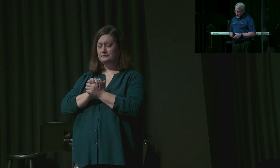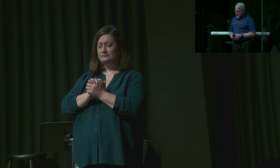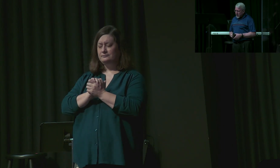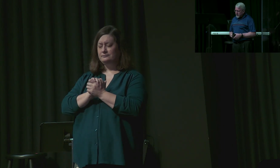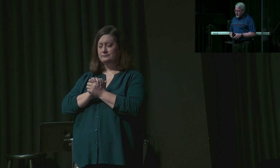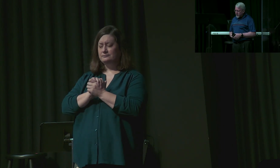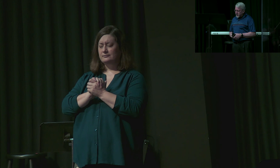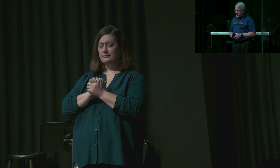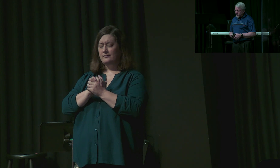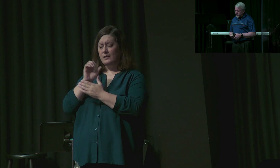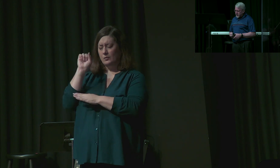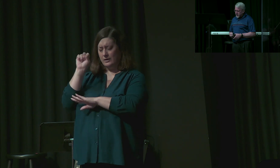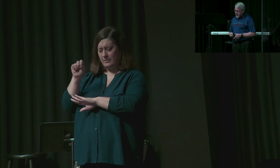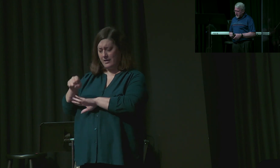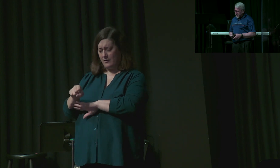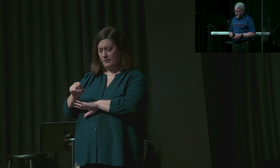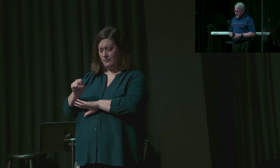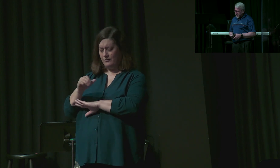we bow before you.